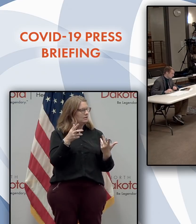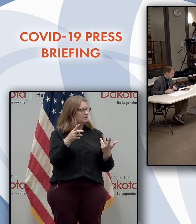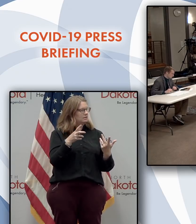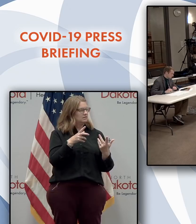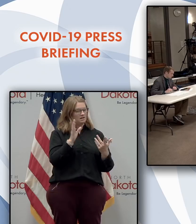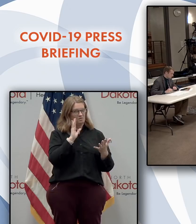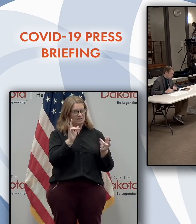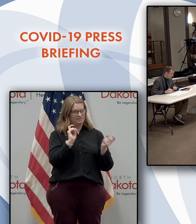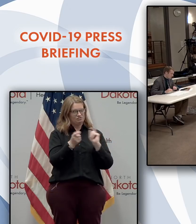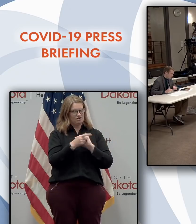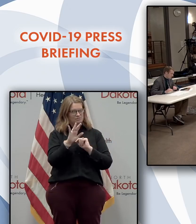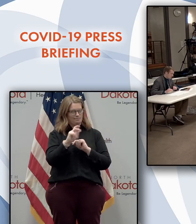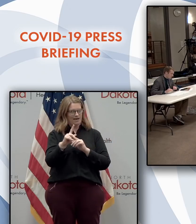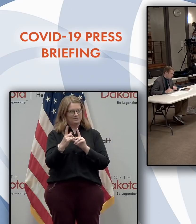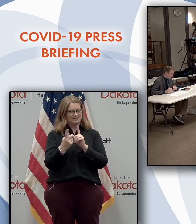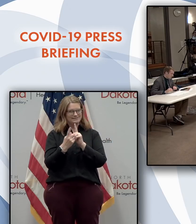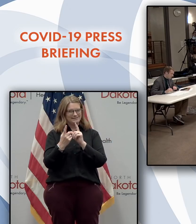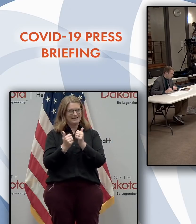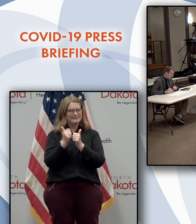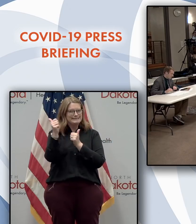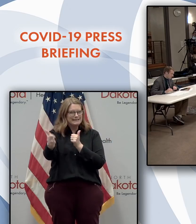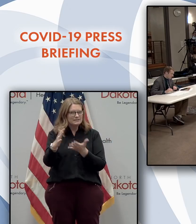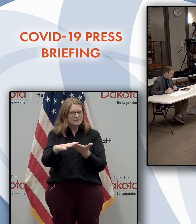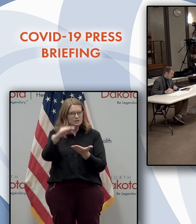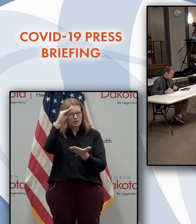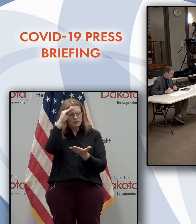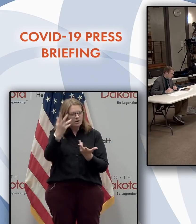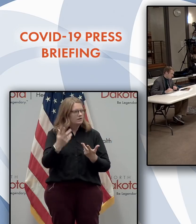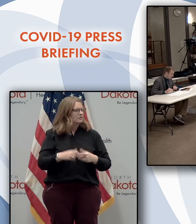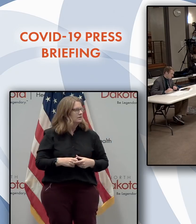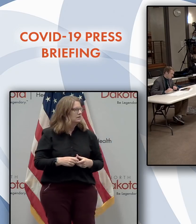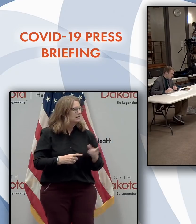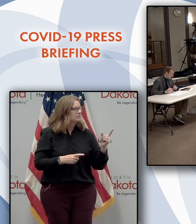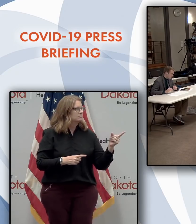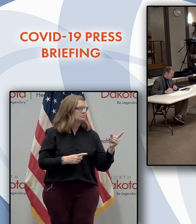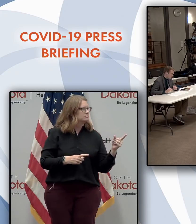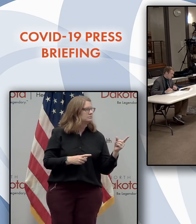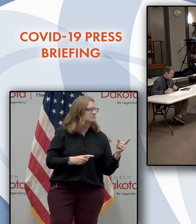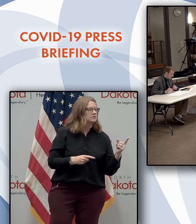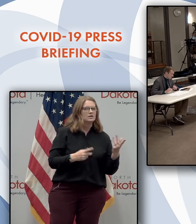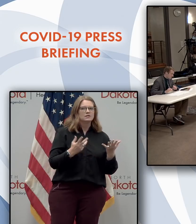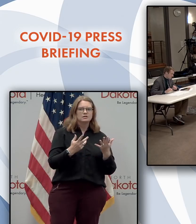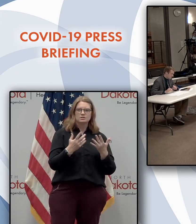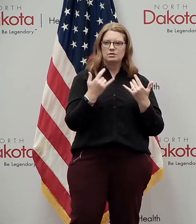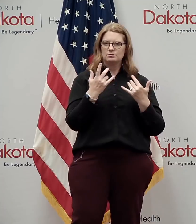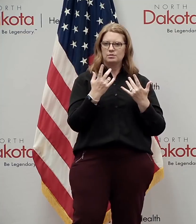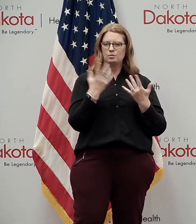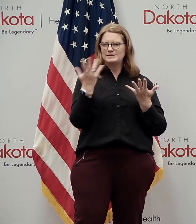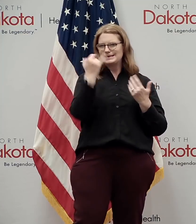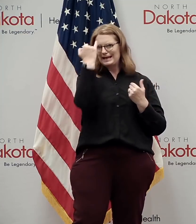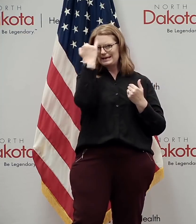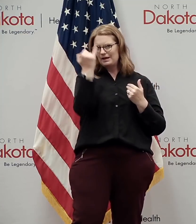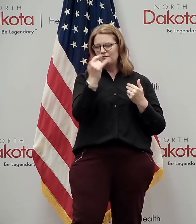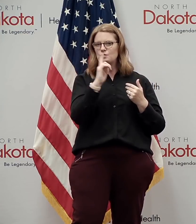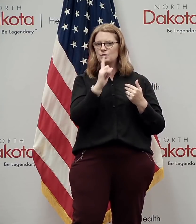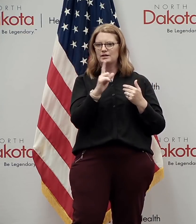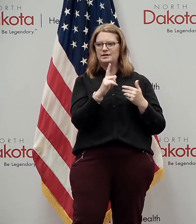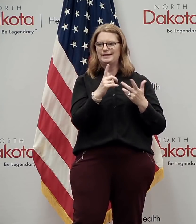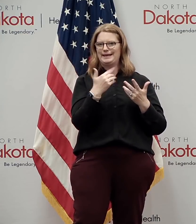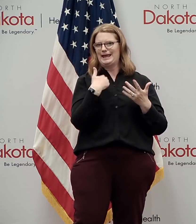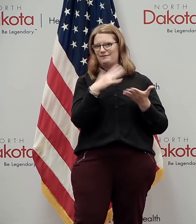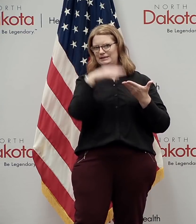campuses. What is the thinking behind starting classes in person for most students? Well, first off,